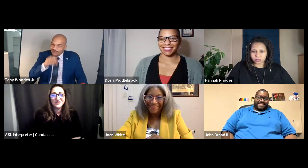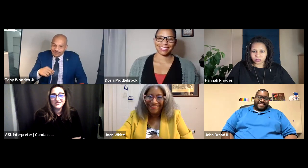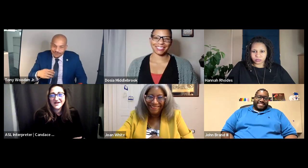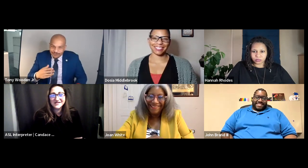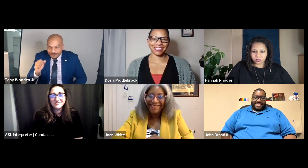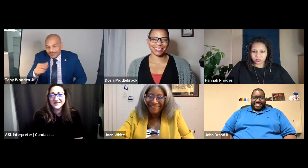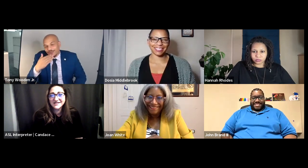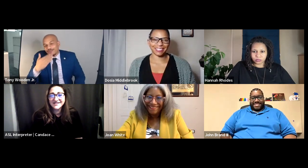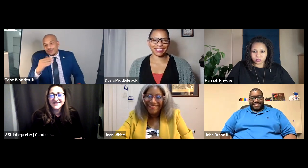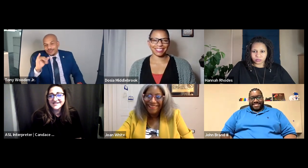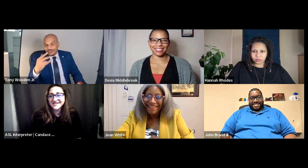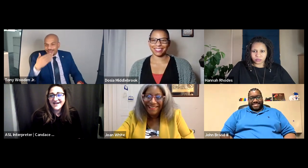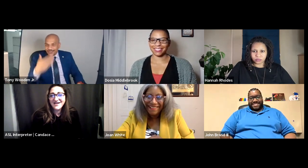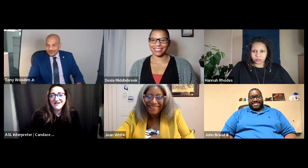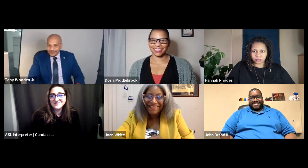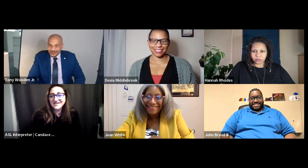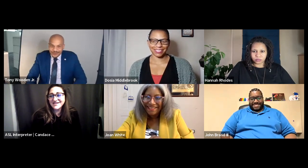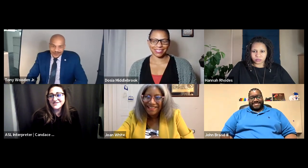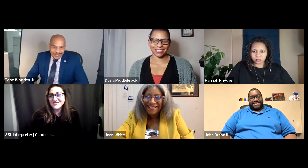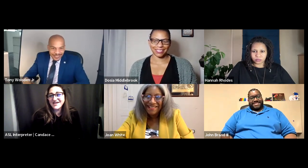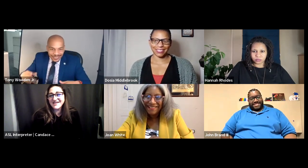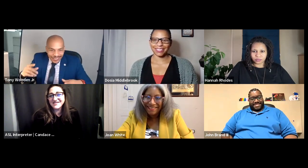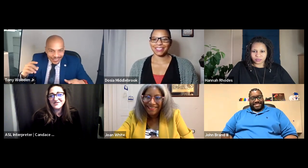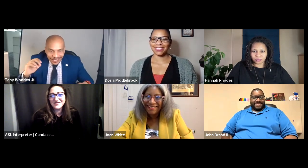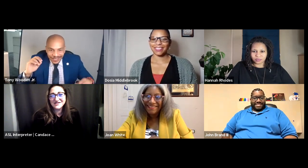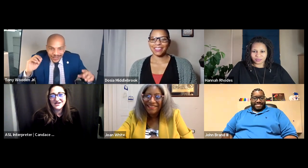people raised me and helped me. Thank you for that. Thank you for that, John.